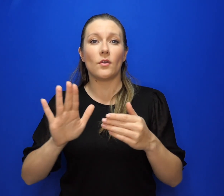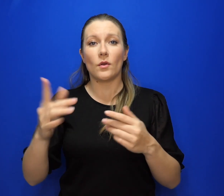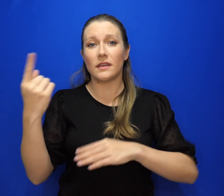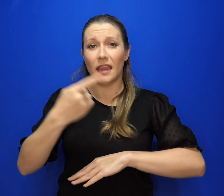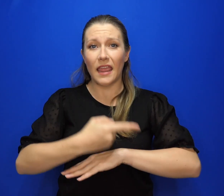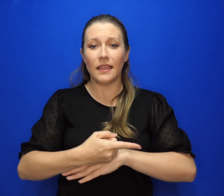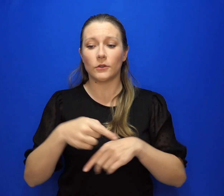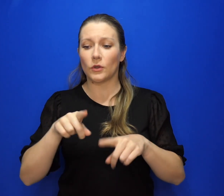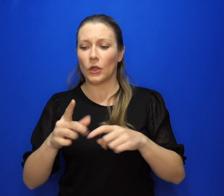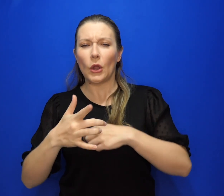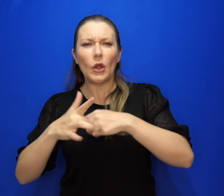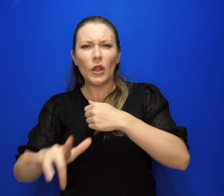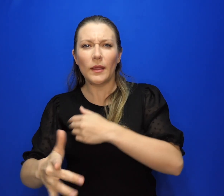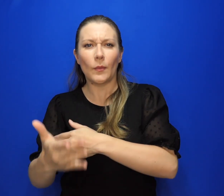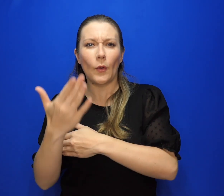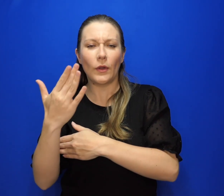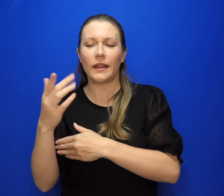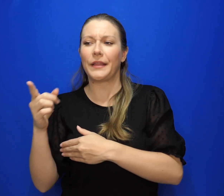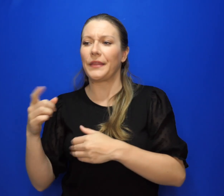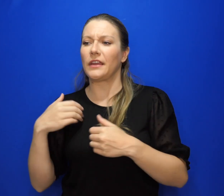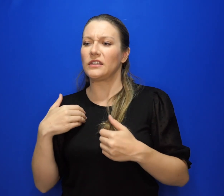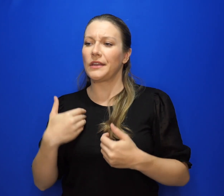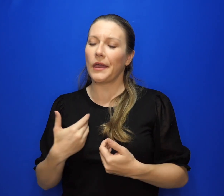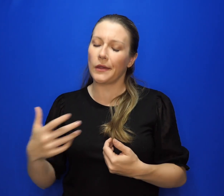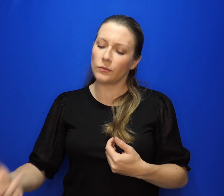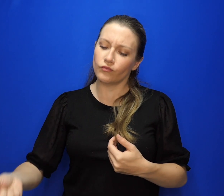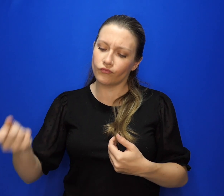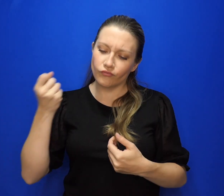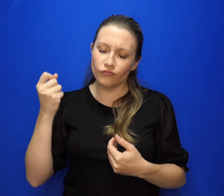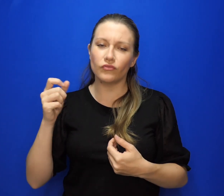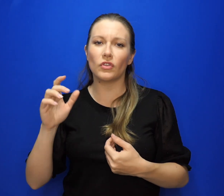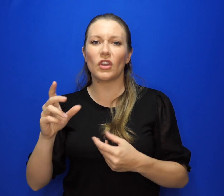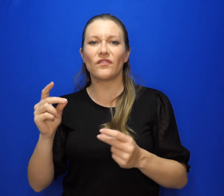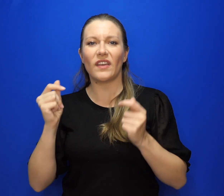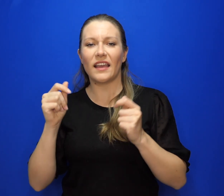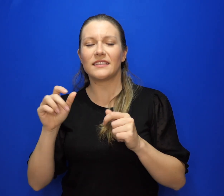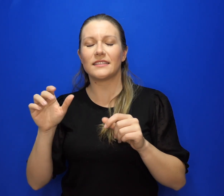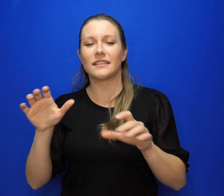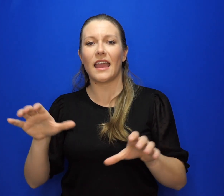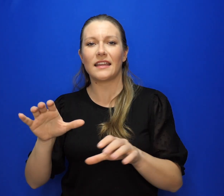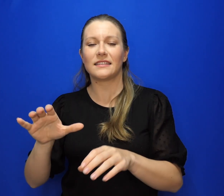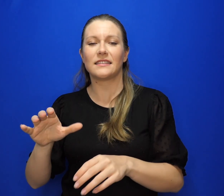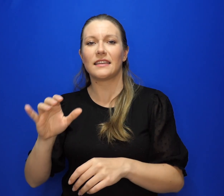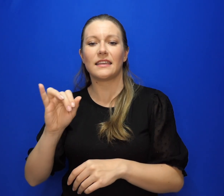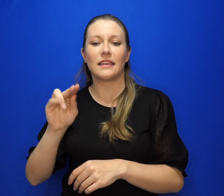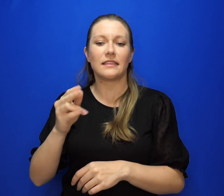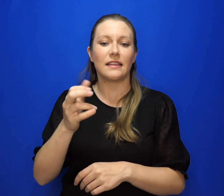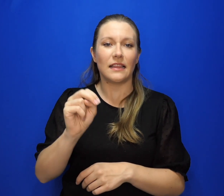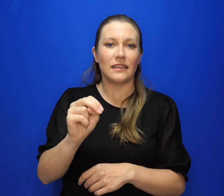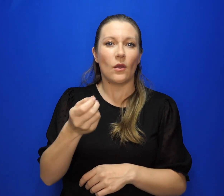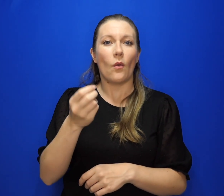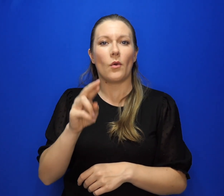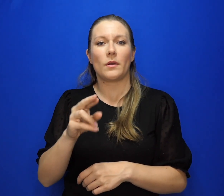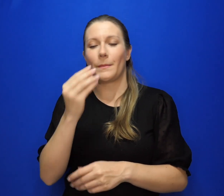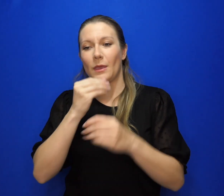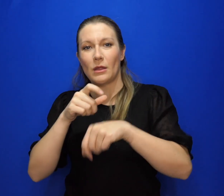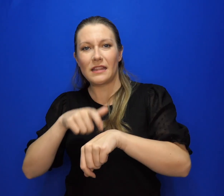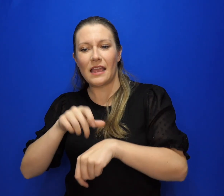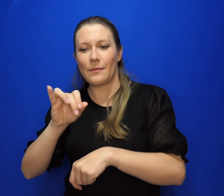morning when they're tired, grab their fast-acting insulin, their mealtime insulin, instead of their basal or their slow-acting insulin, and